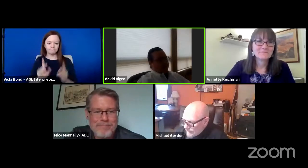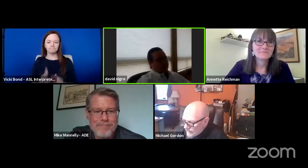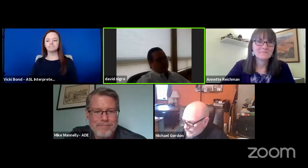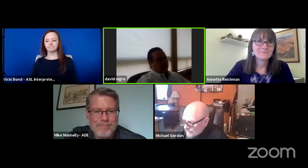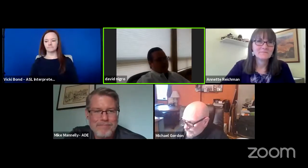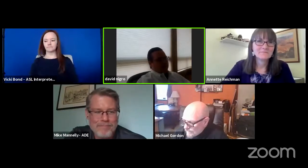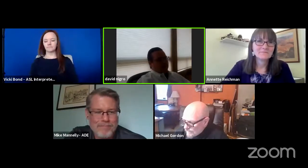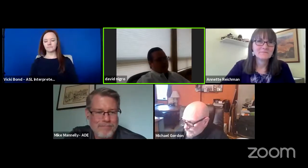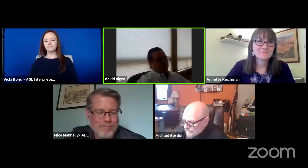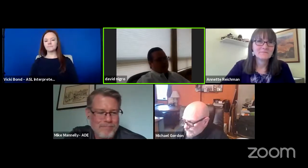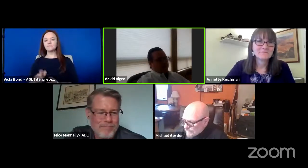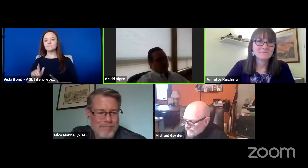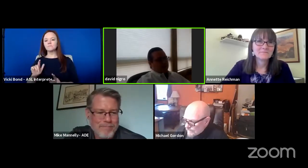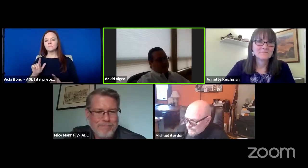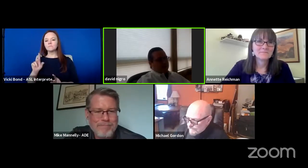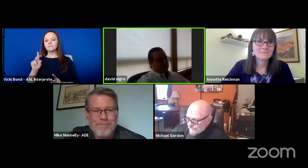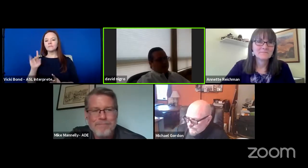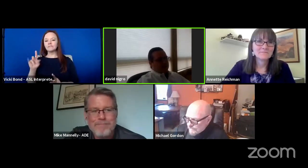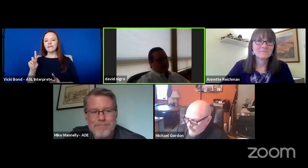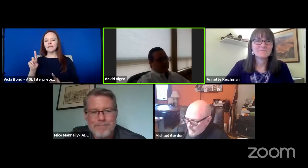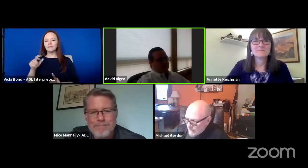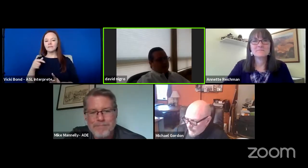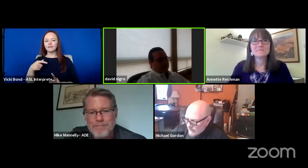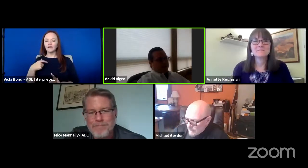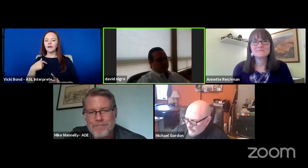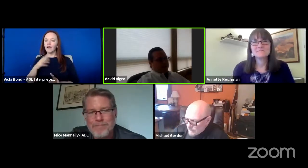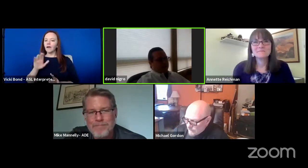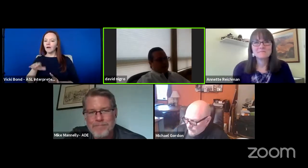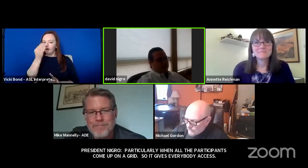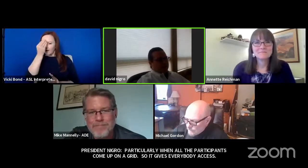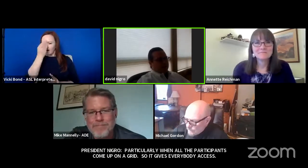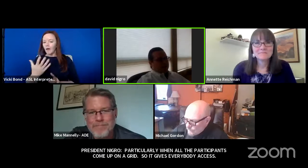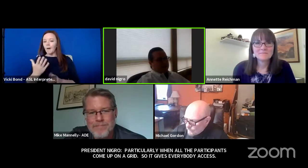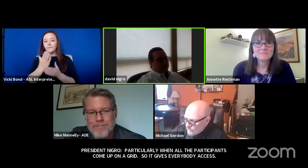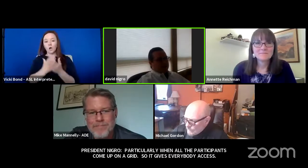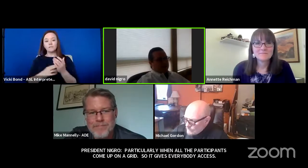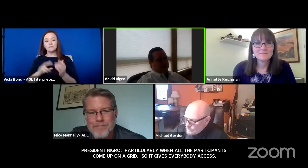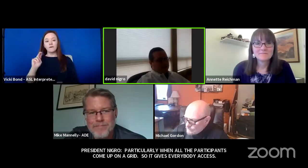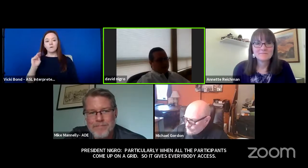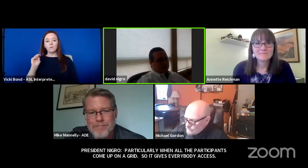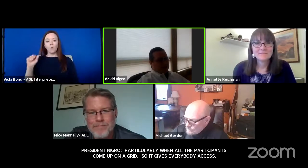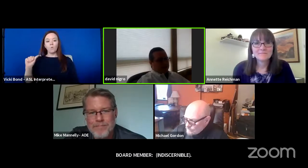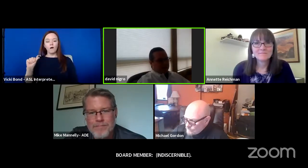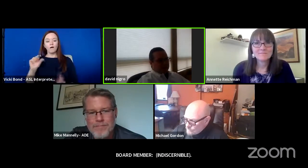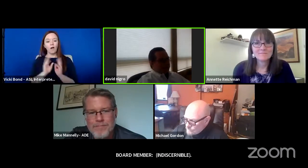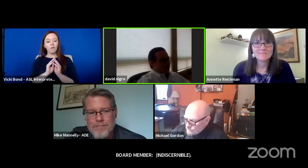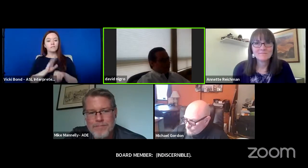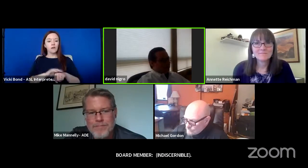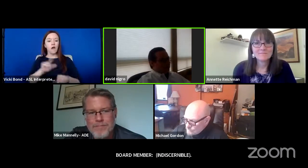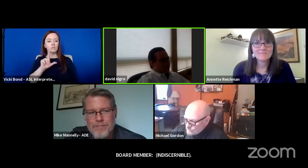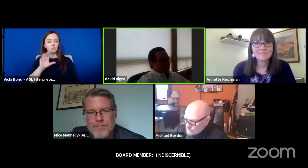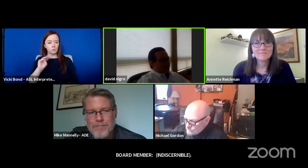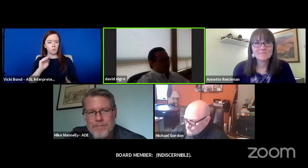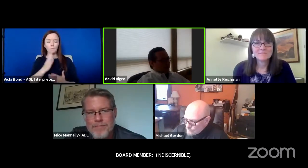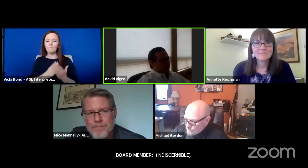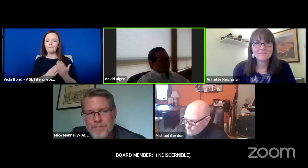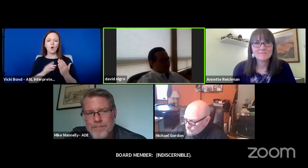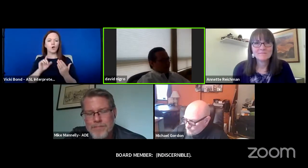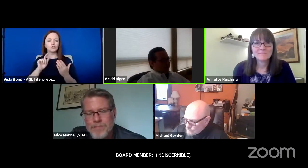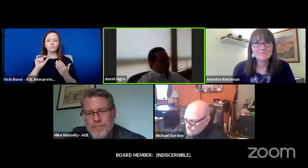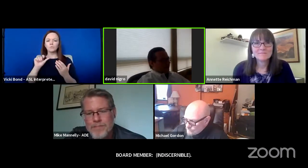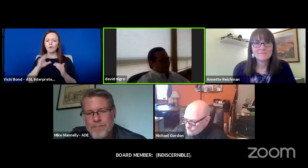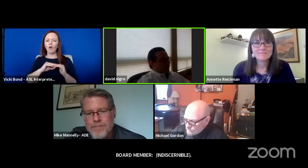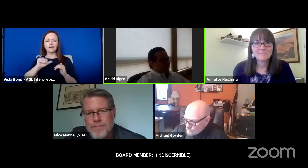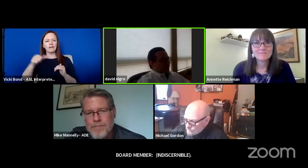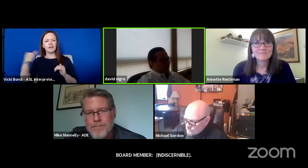Yeah, Mike, this is David. Parts of the NOAA conference were on Zoom, but parts were on a different platform, and